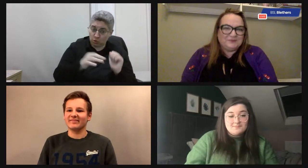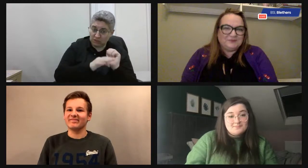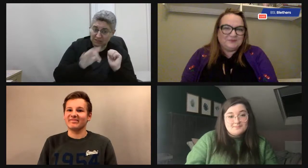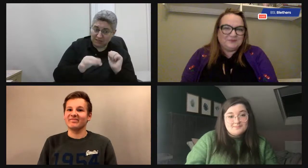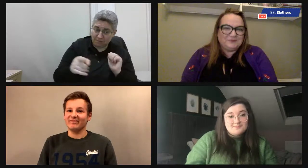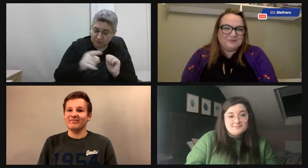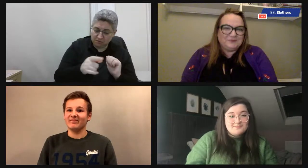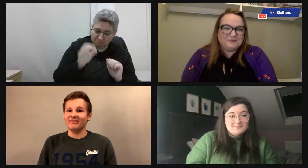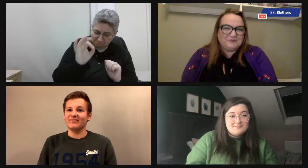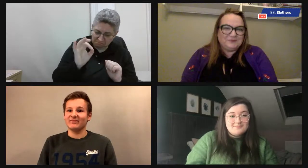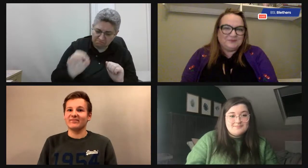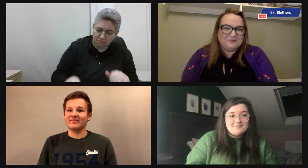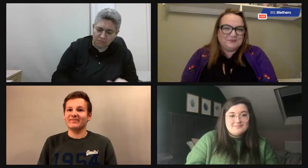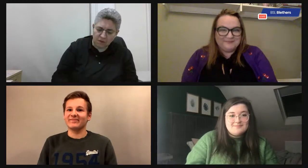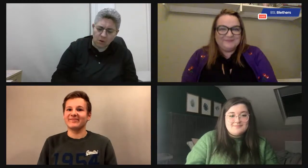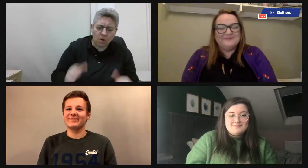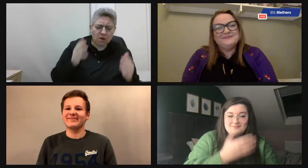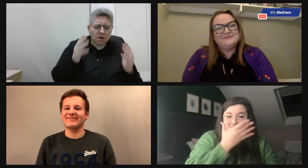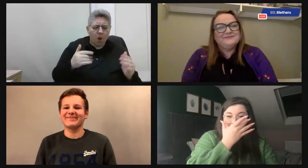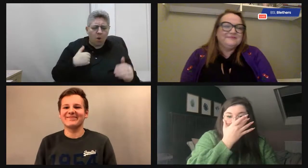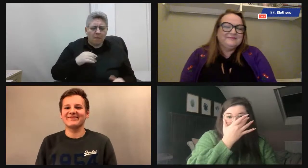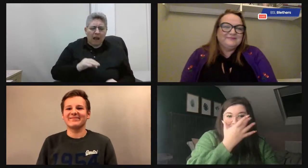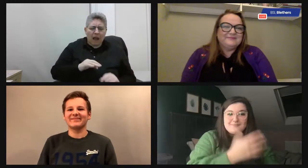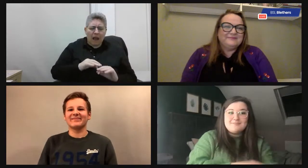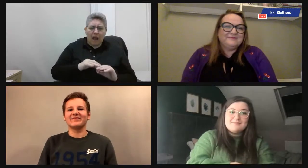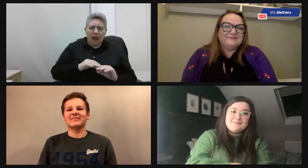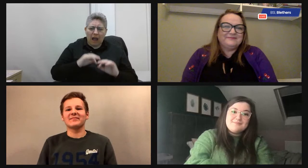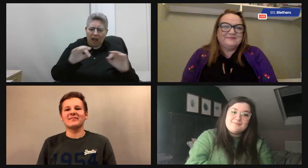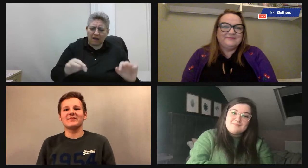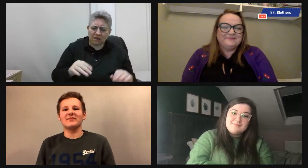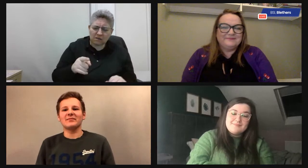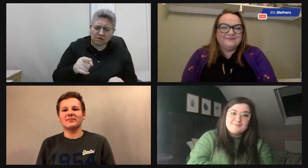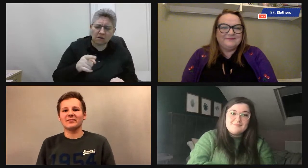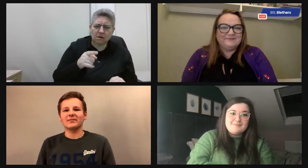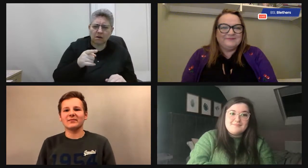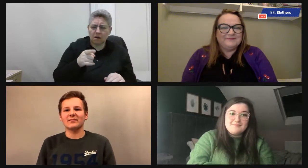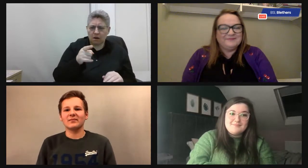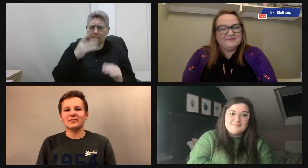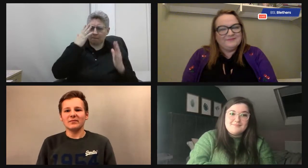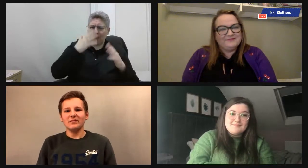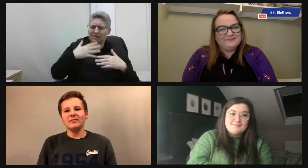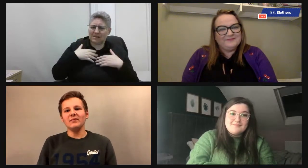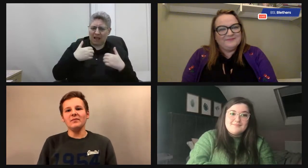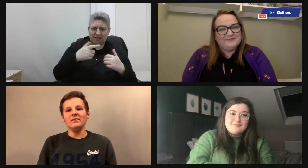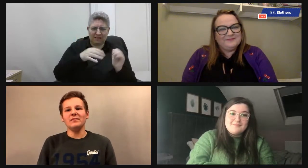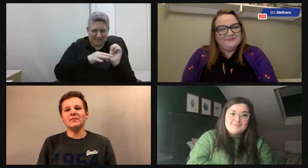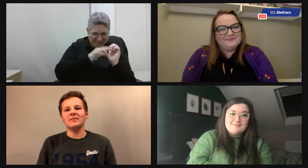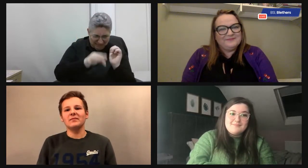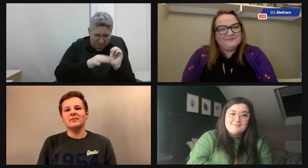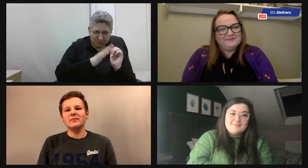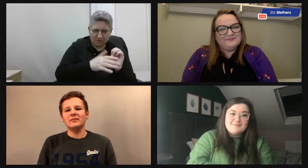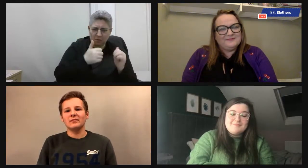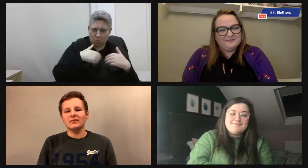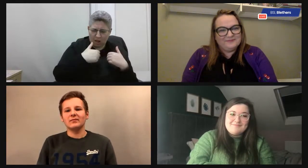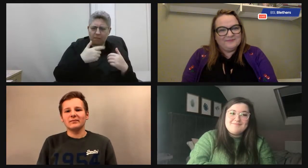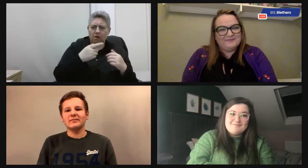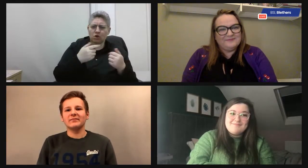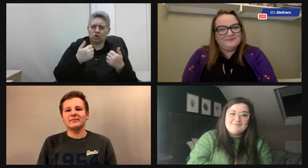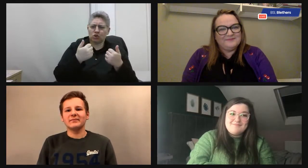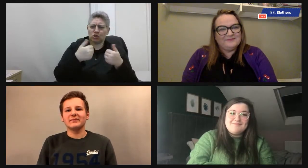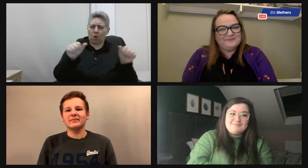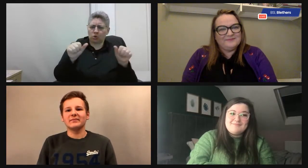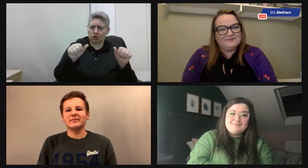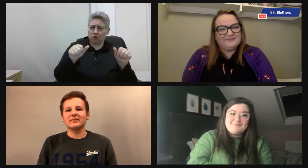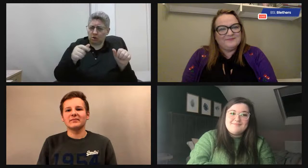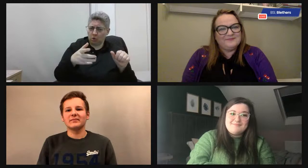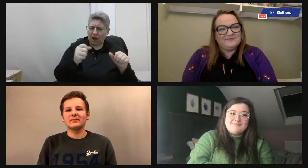of despair, kind of thing. So it's keep going Absolutely. and keep changing things up. Good tips there, folks. Asking about,